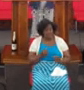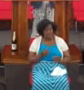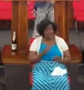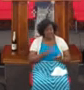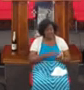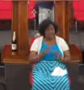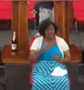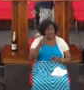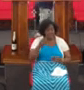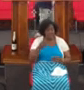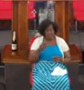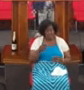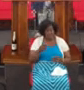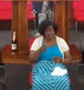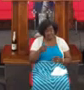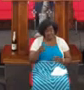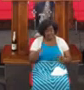Bible says he